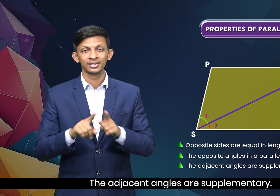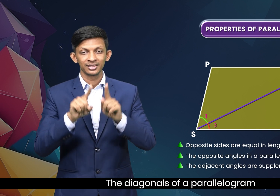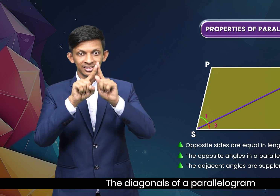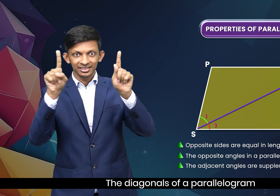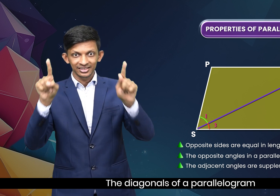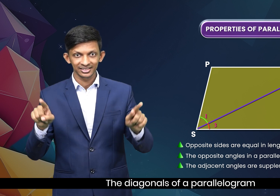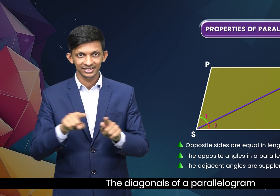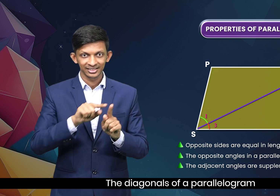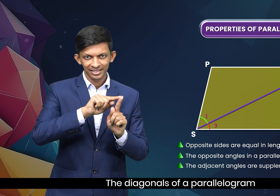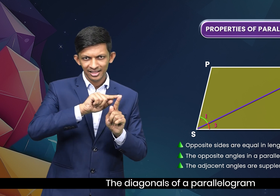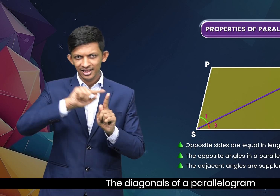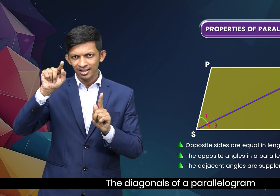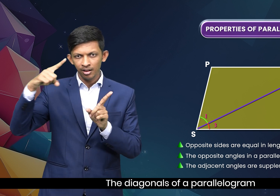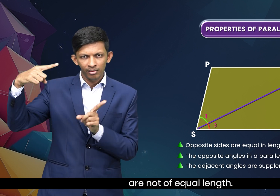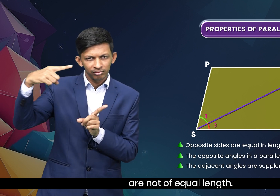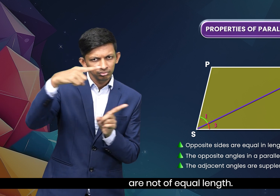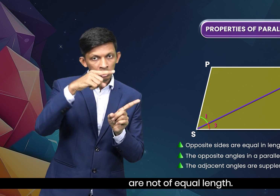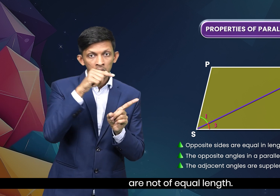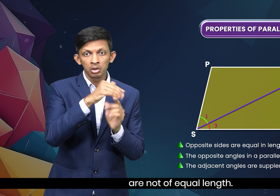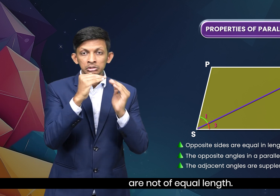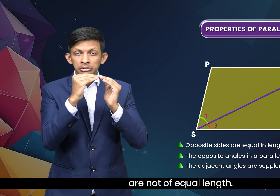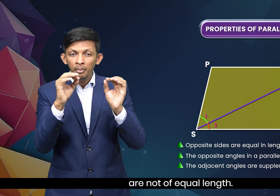The diagonals of a parallelogram are not of equal length.